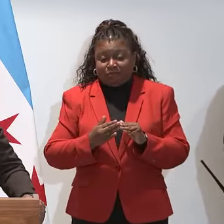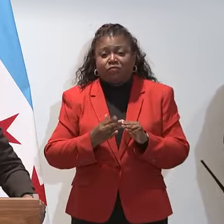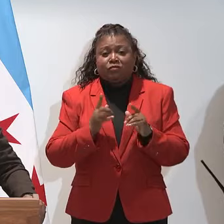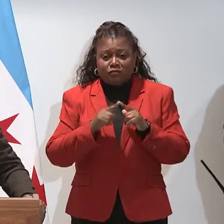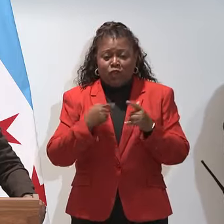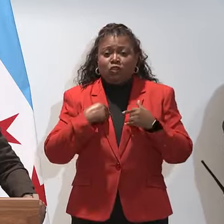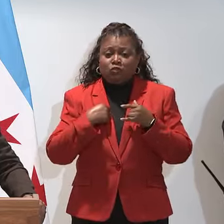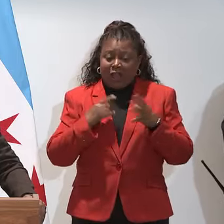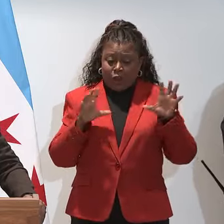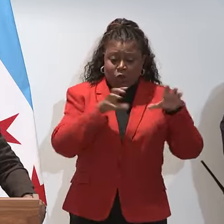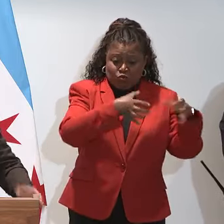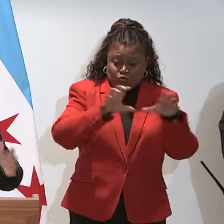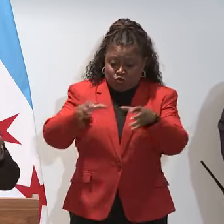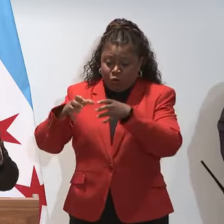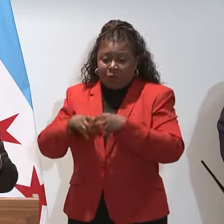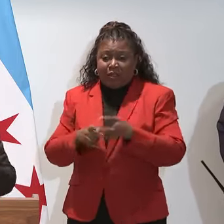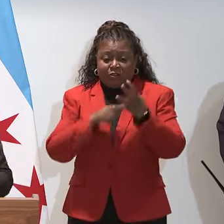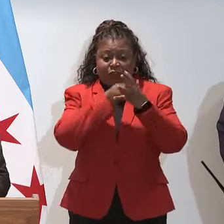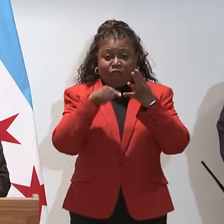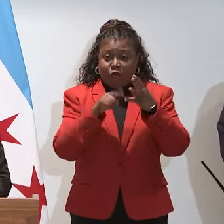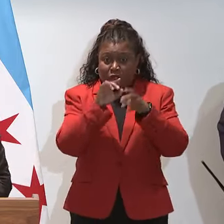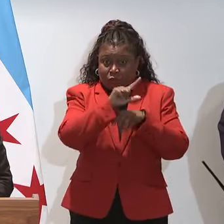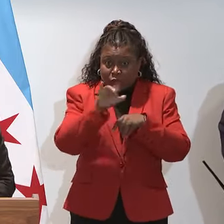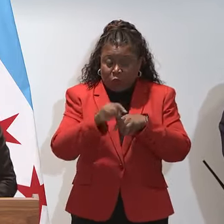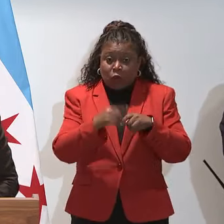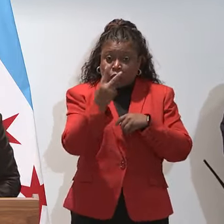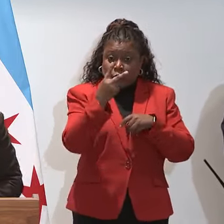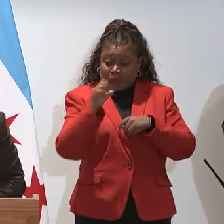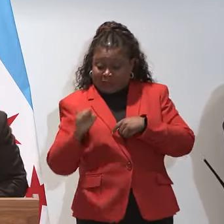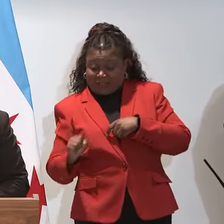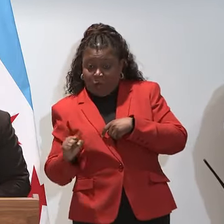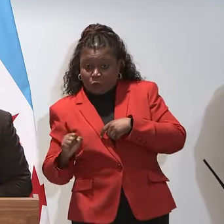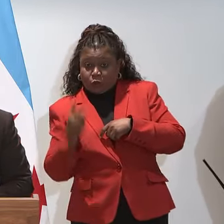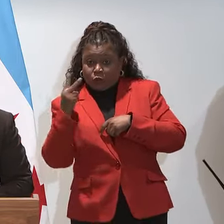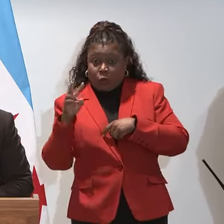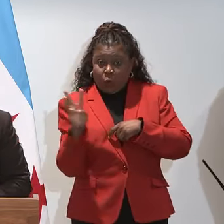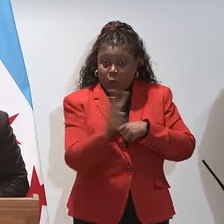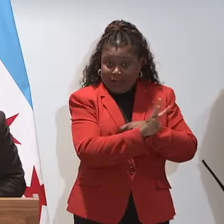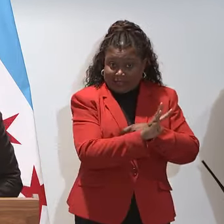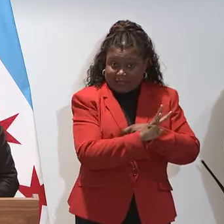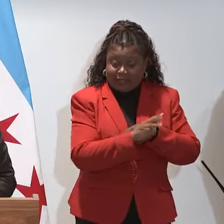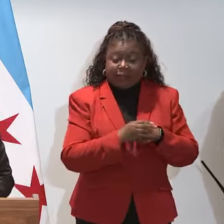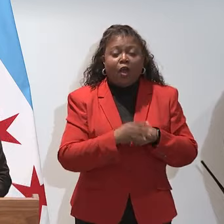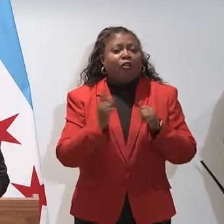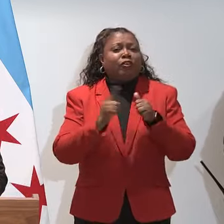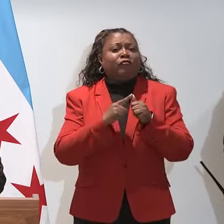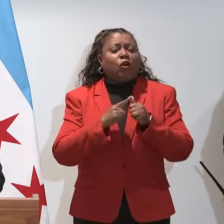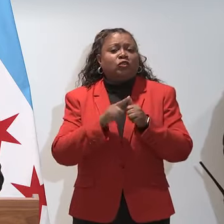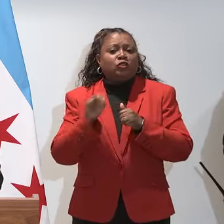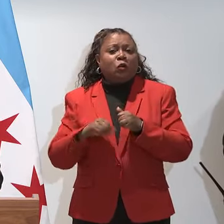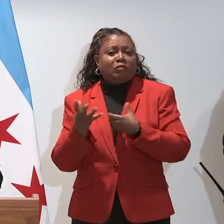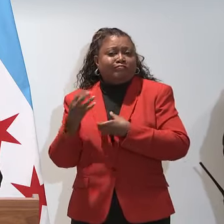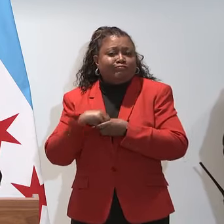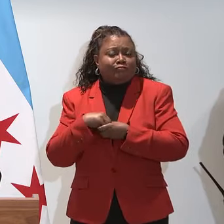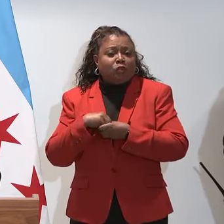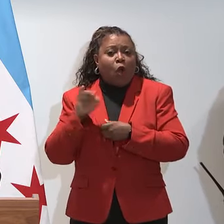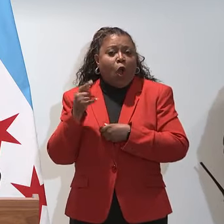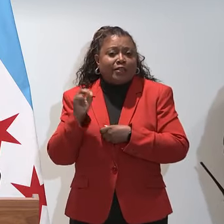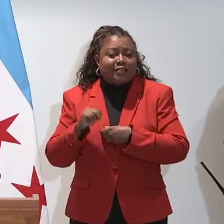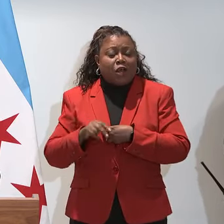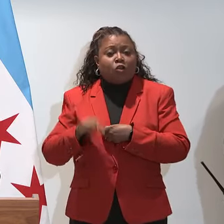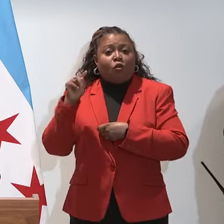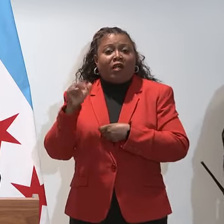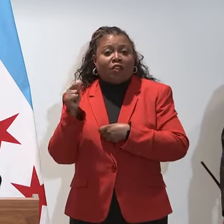So we've grouped these beats into four zones, two on the south side, two on the west side. The first zone is comprised of Austin,